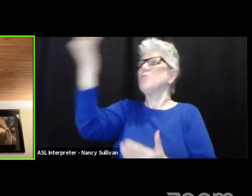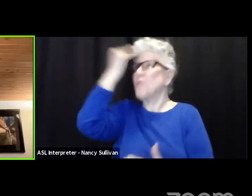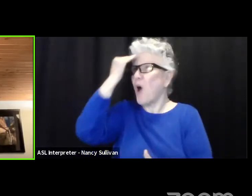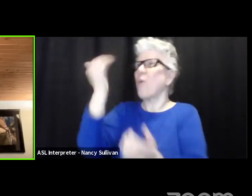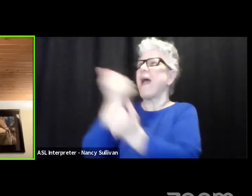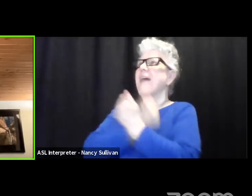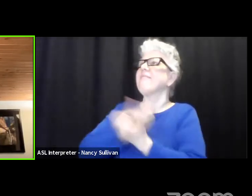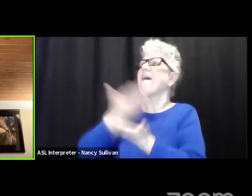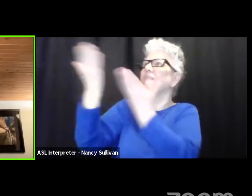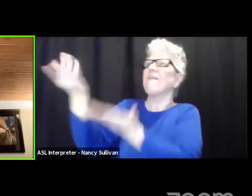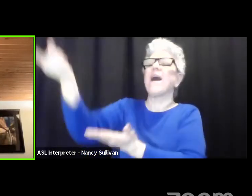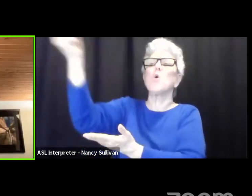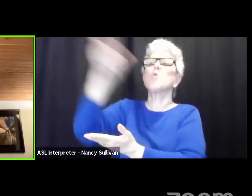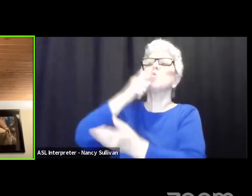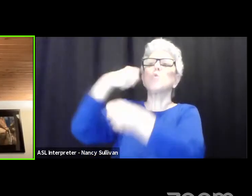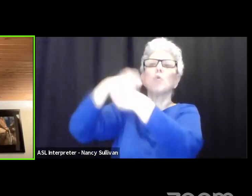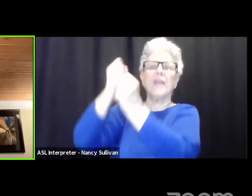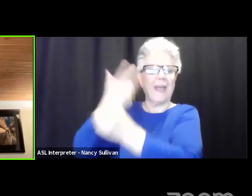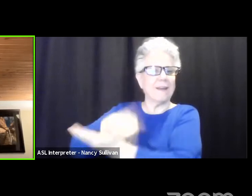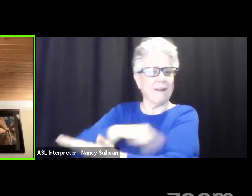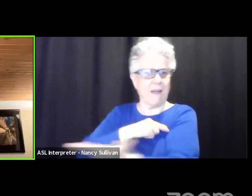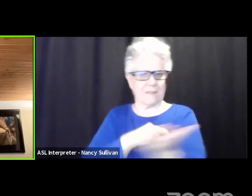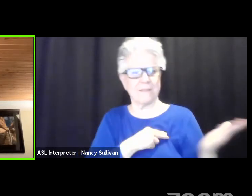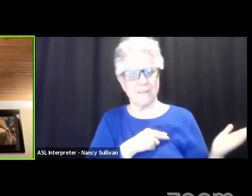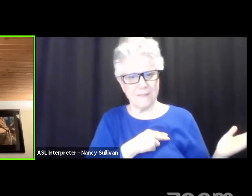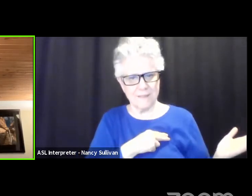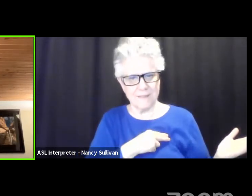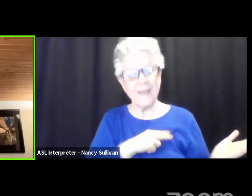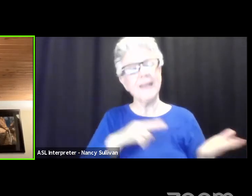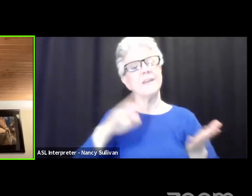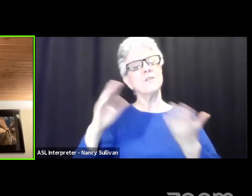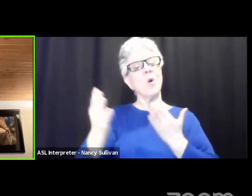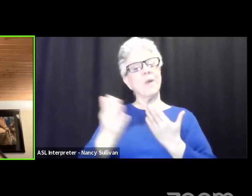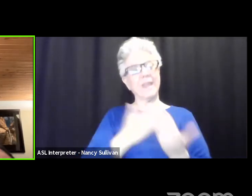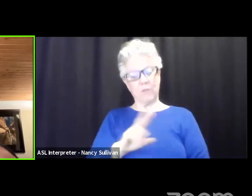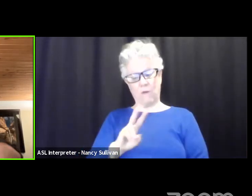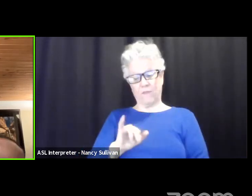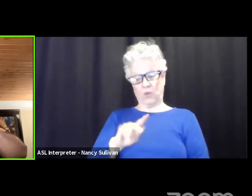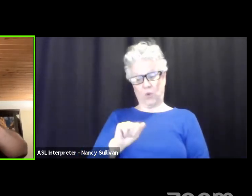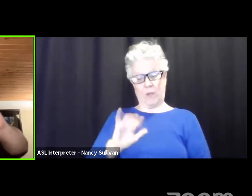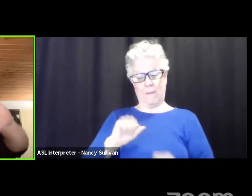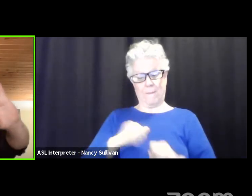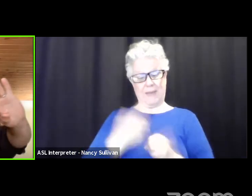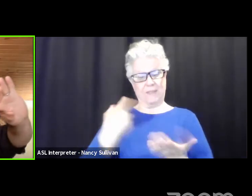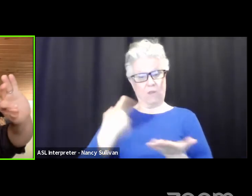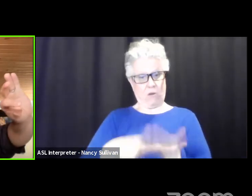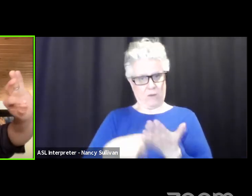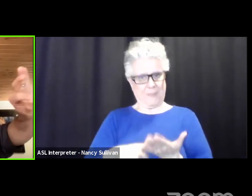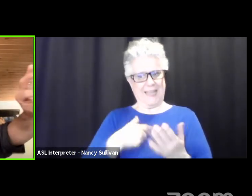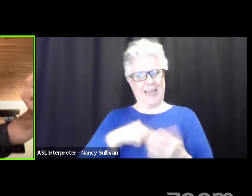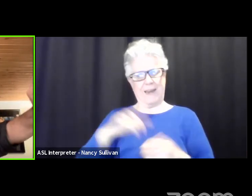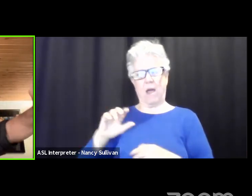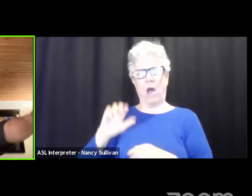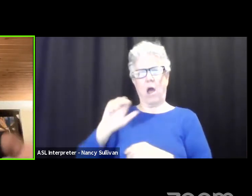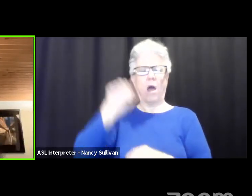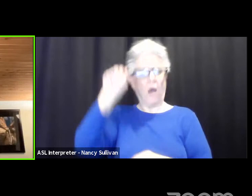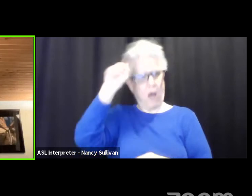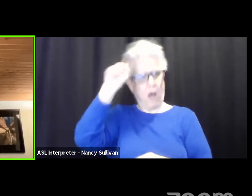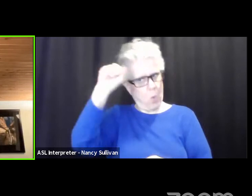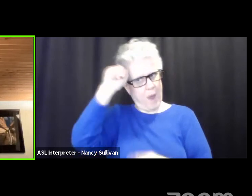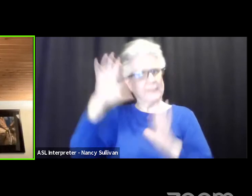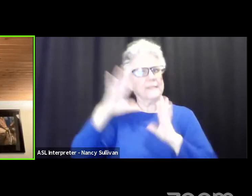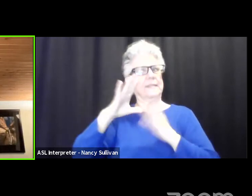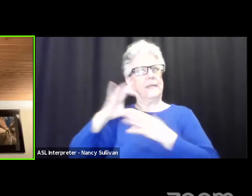Creator. Now, despite the arguments of Victoria and his extension of Aquinas' way of thinking about those who lack the use of